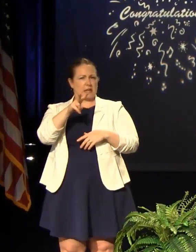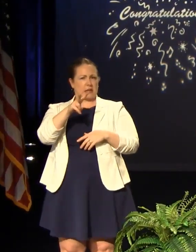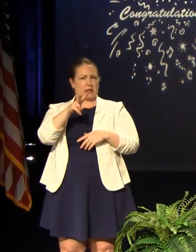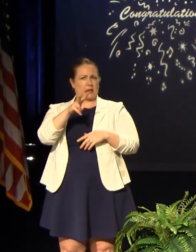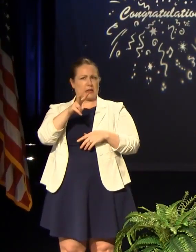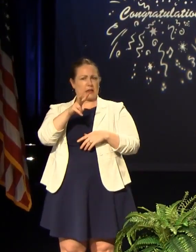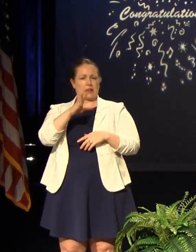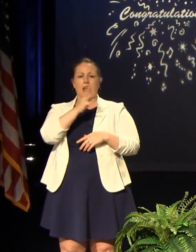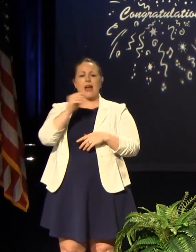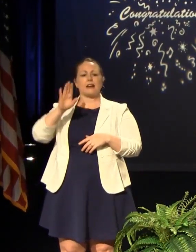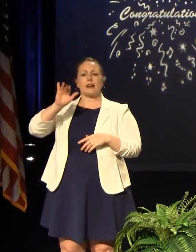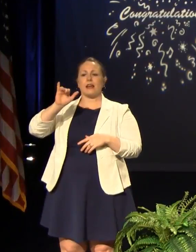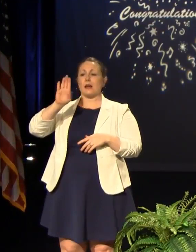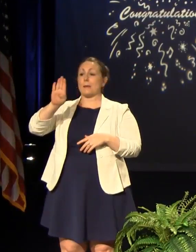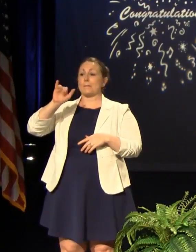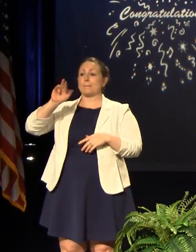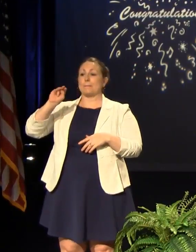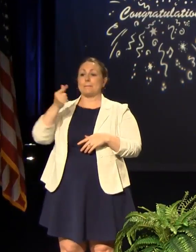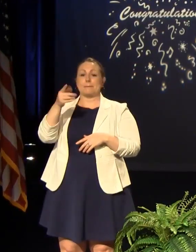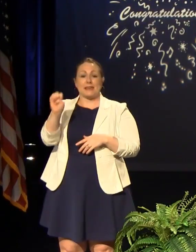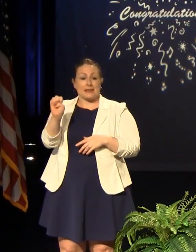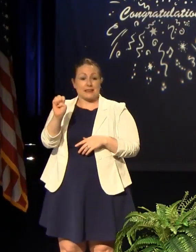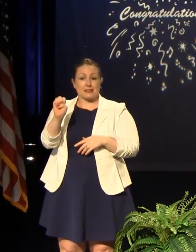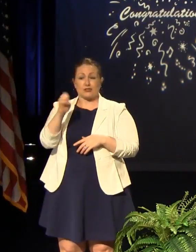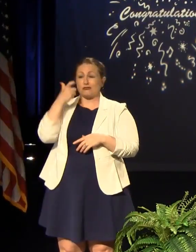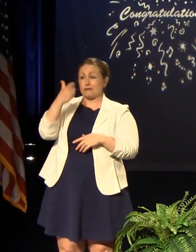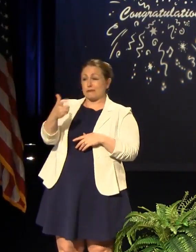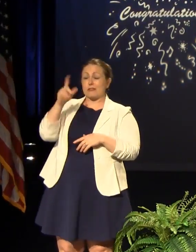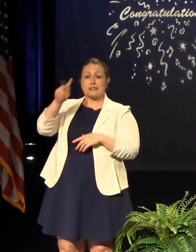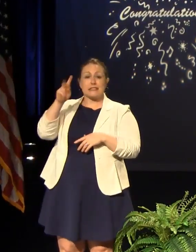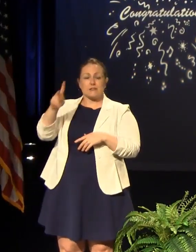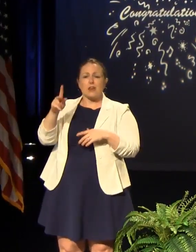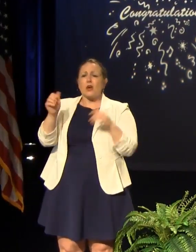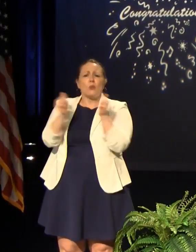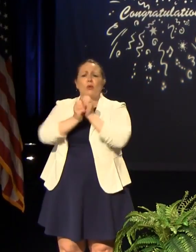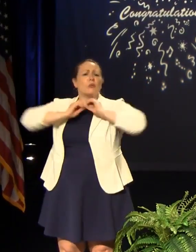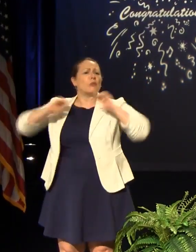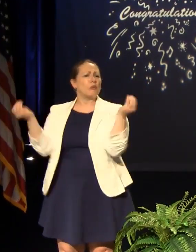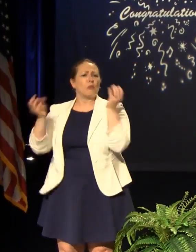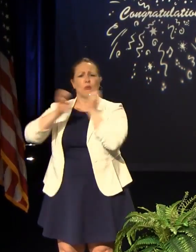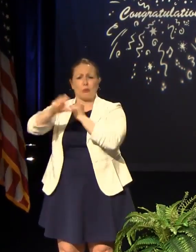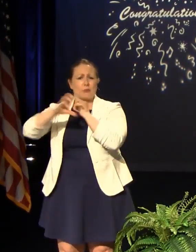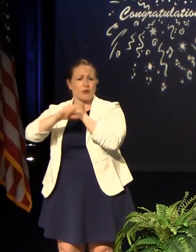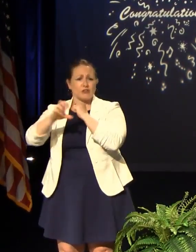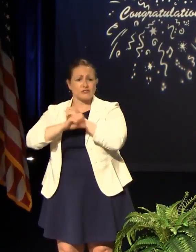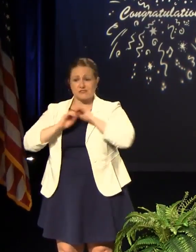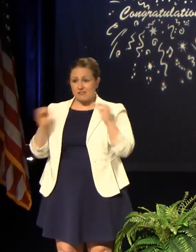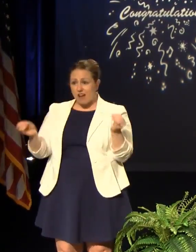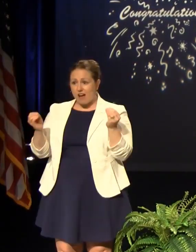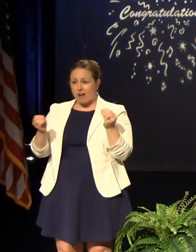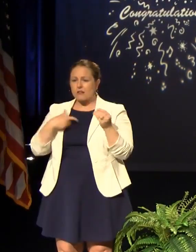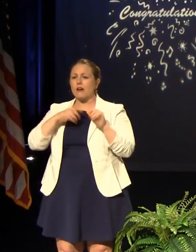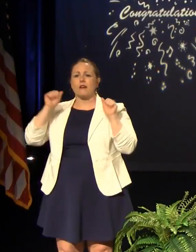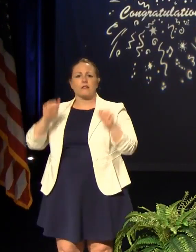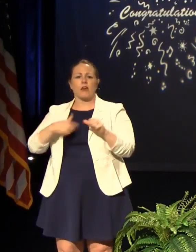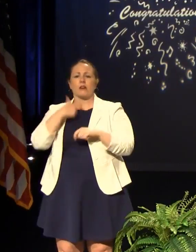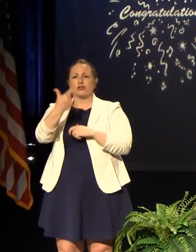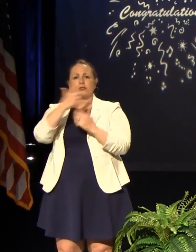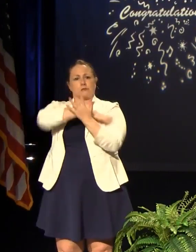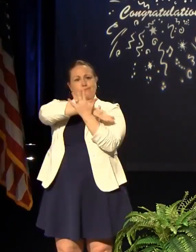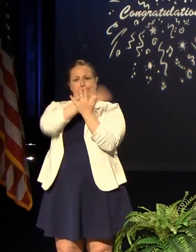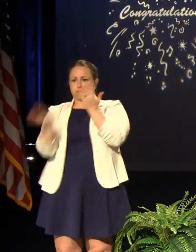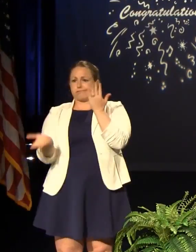and binge without commercials a whole season of shows through Netflix or Hulu.